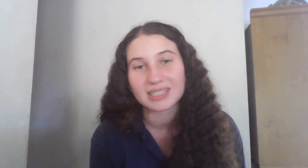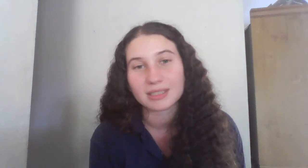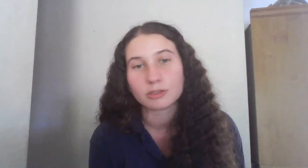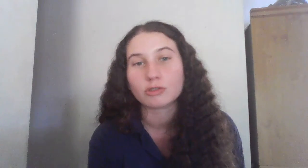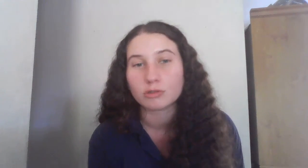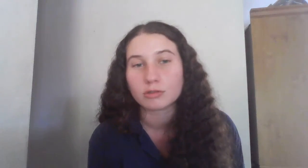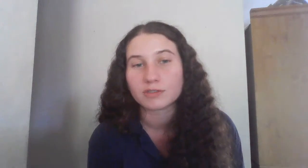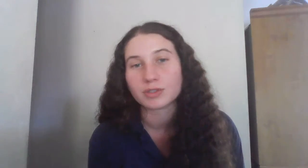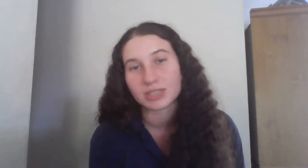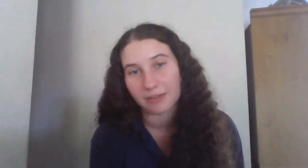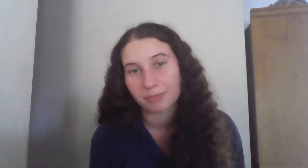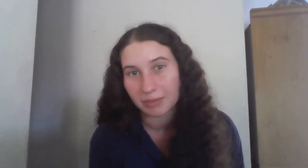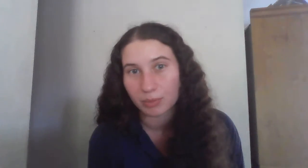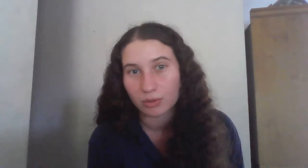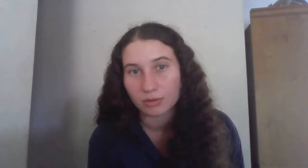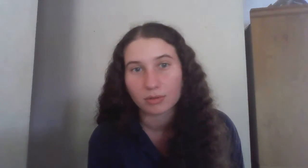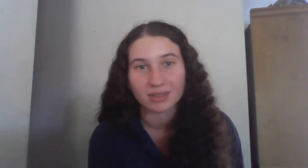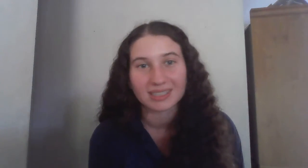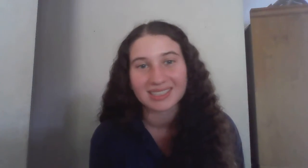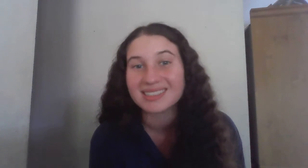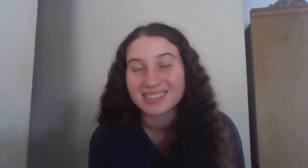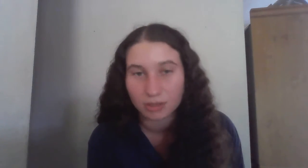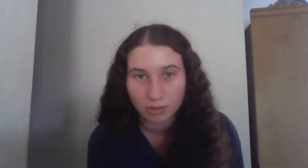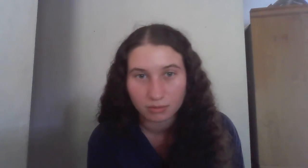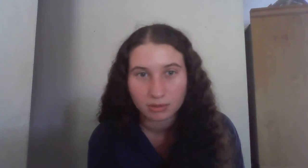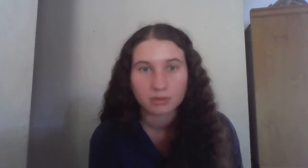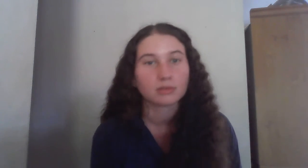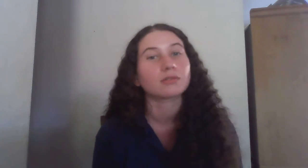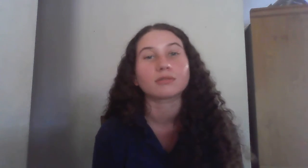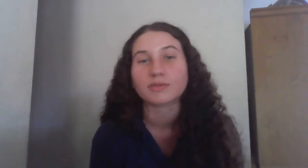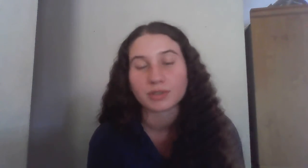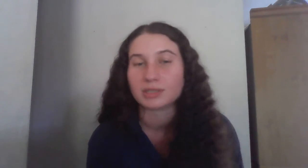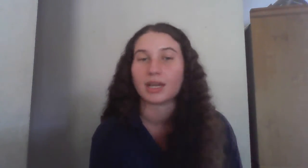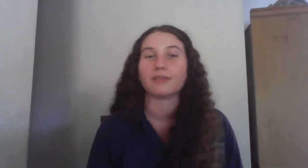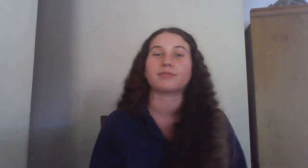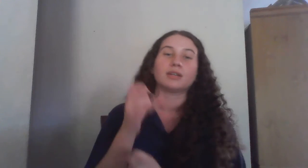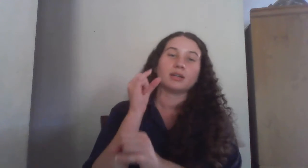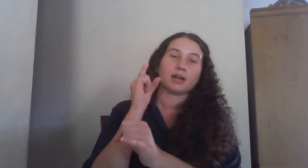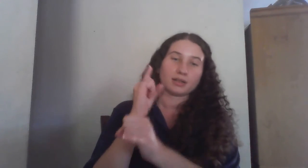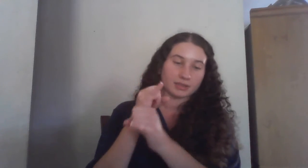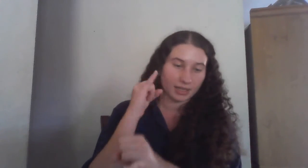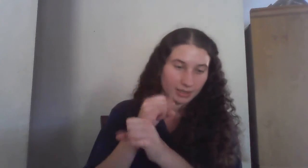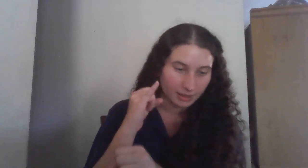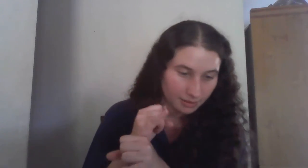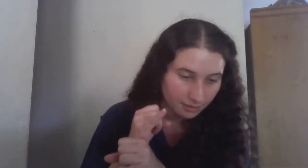meaning schools for deaf people or an institute. Schools for the deaf are signed like